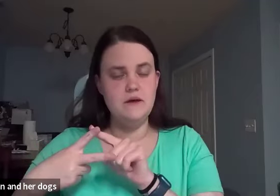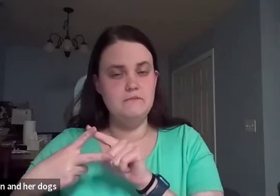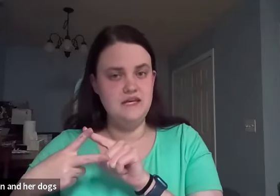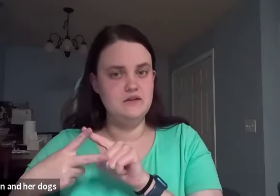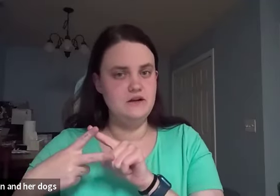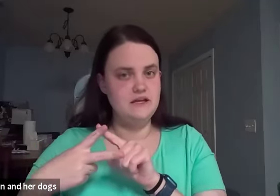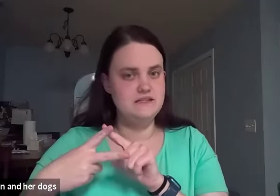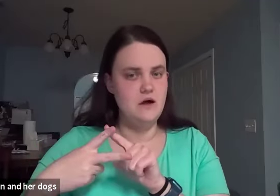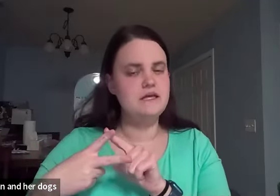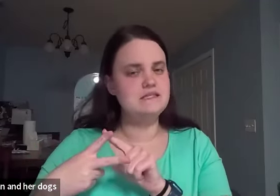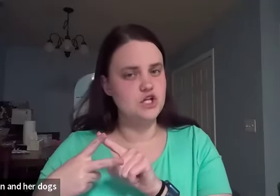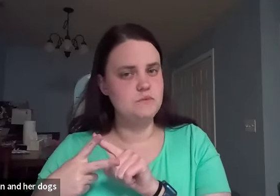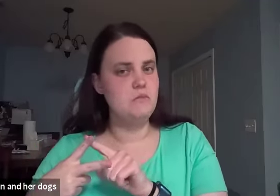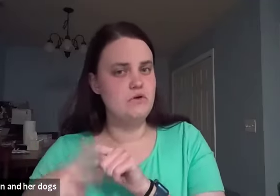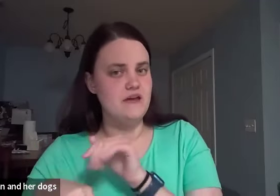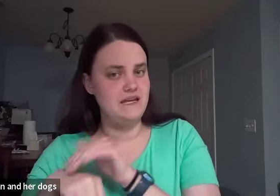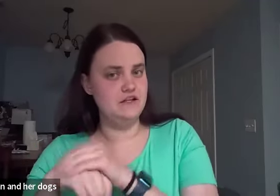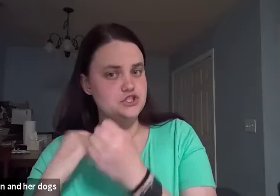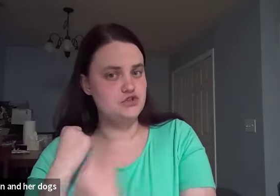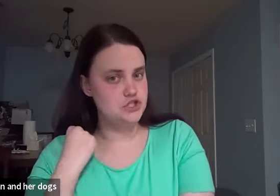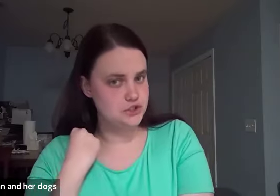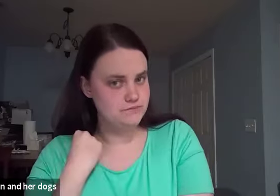the me learn ASL, is a little bit more of that English structure.